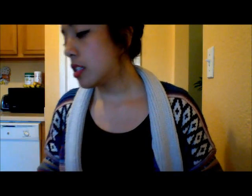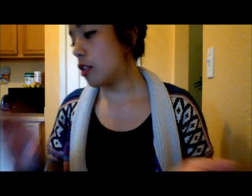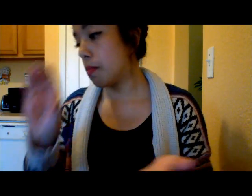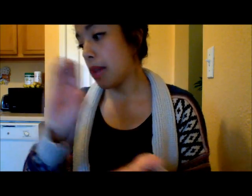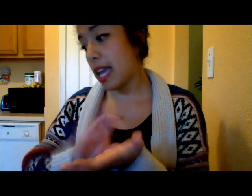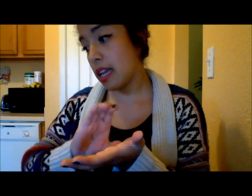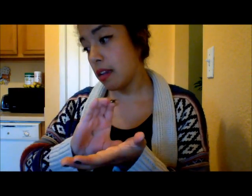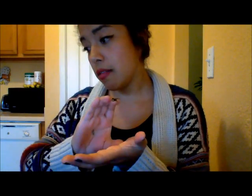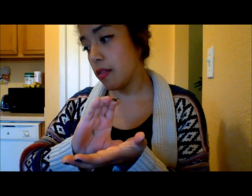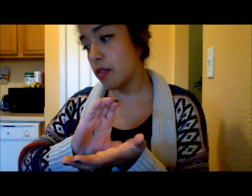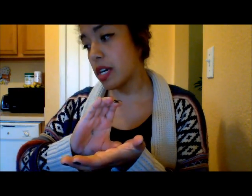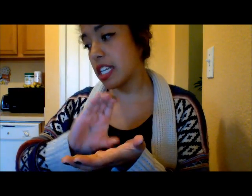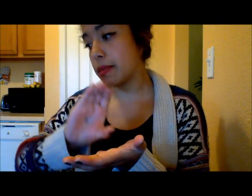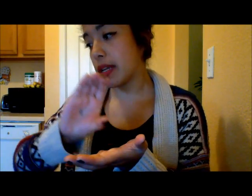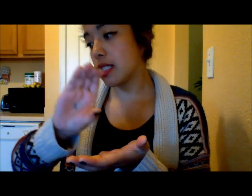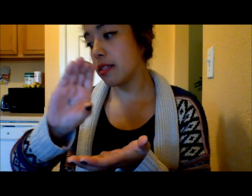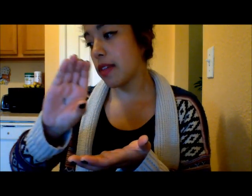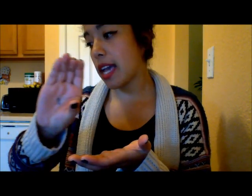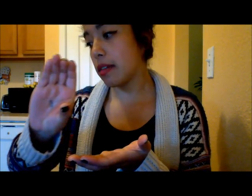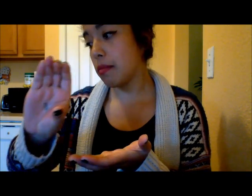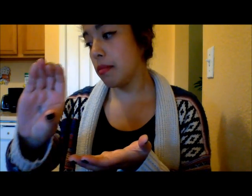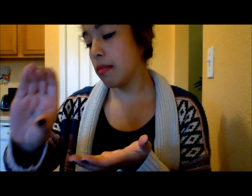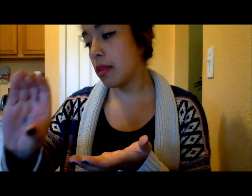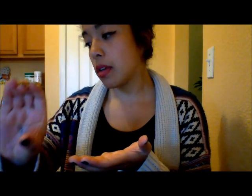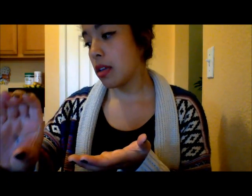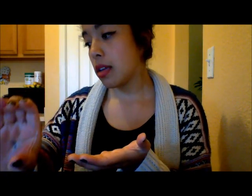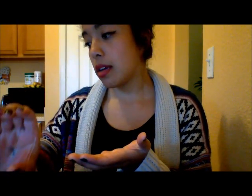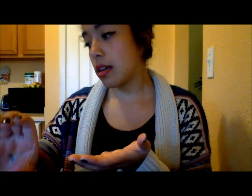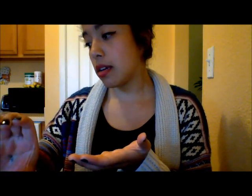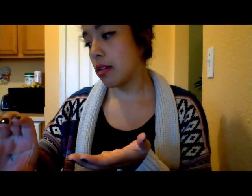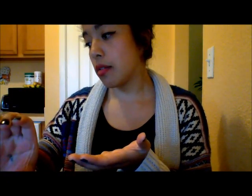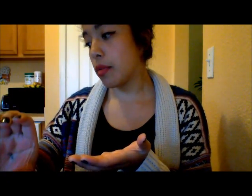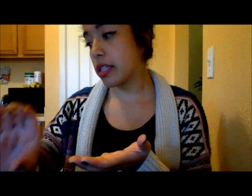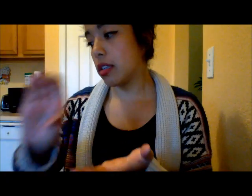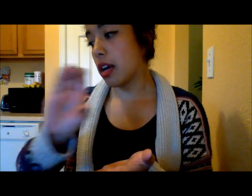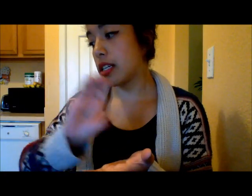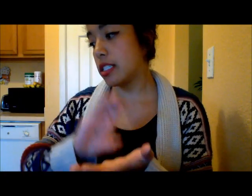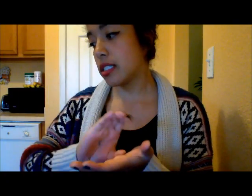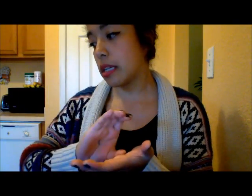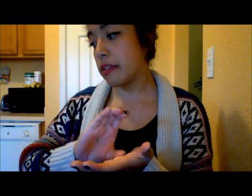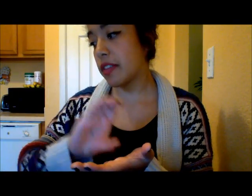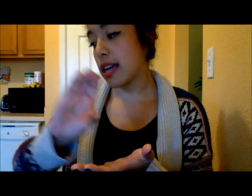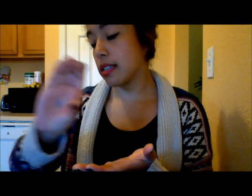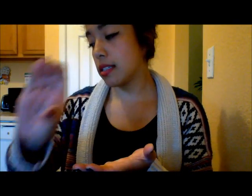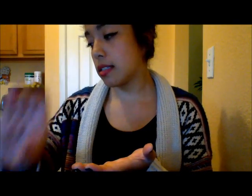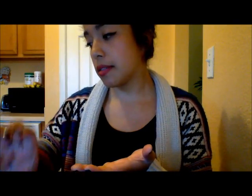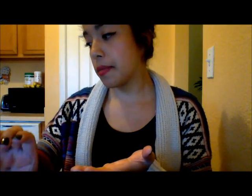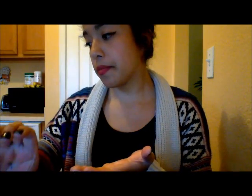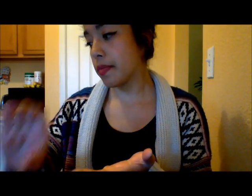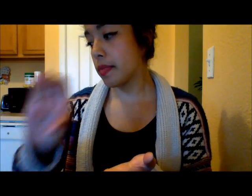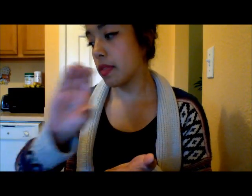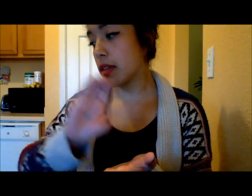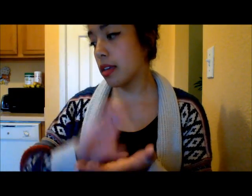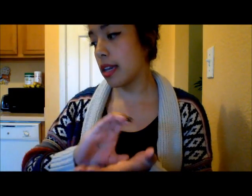To pay for an expensive item with a large sum of cash. Okay.